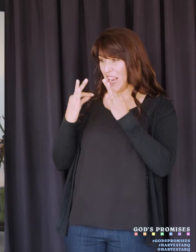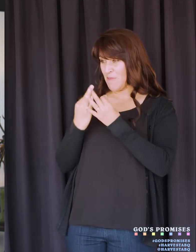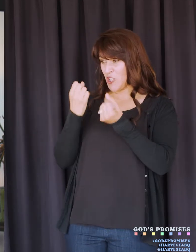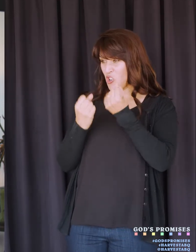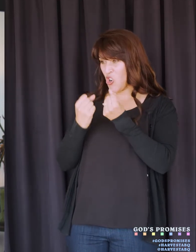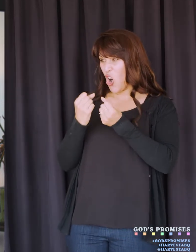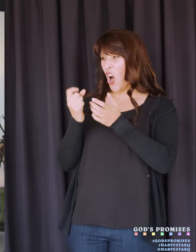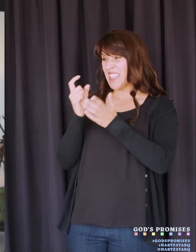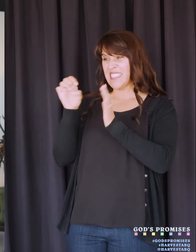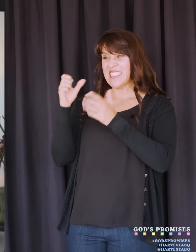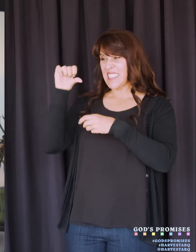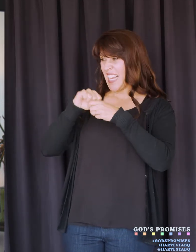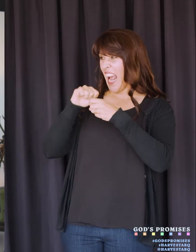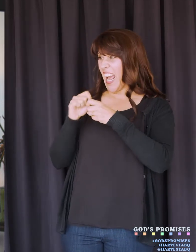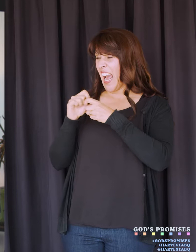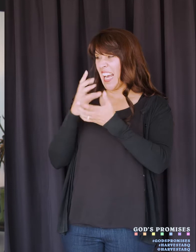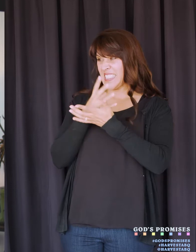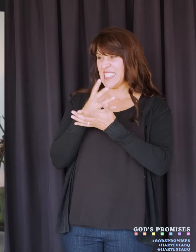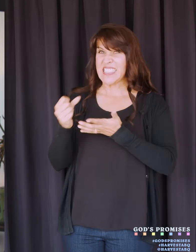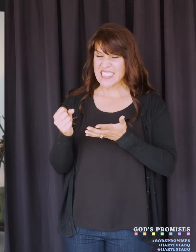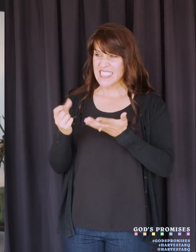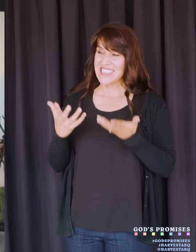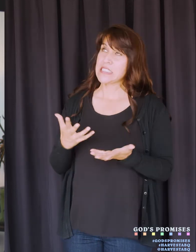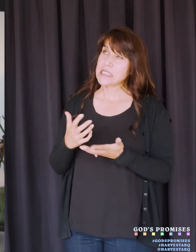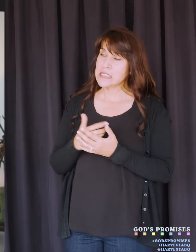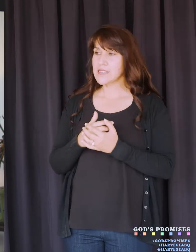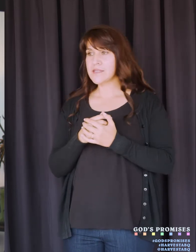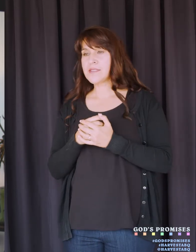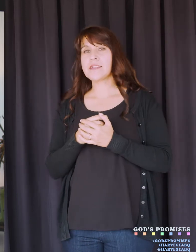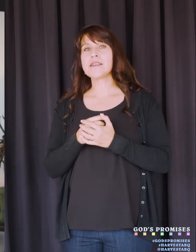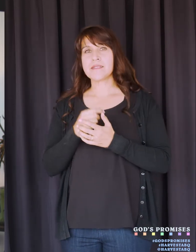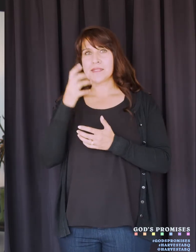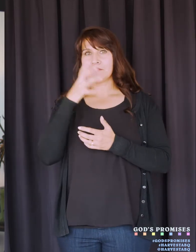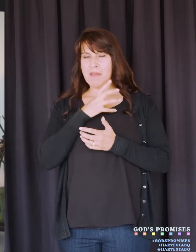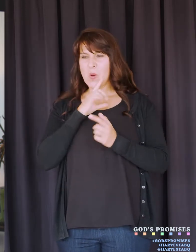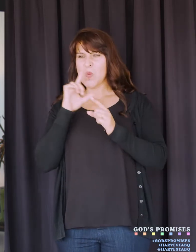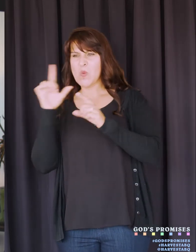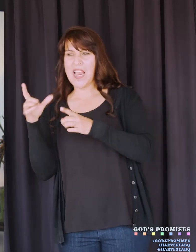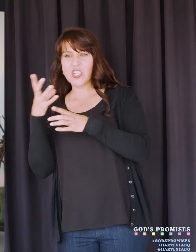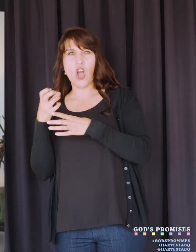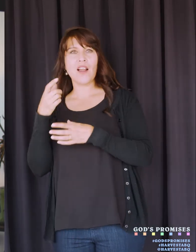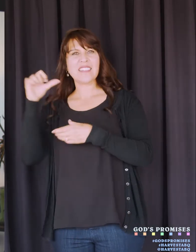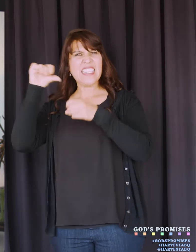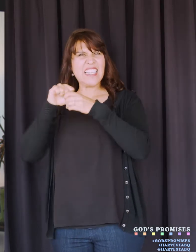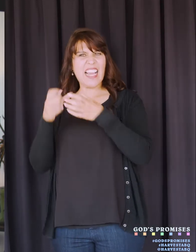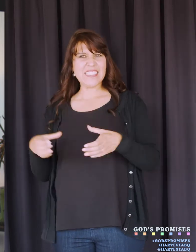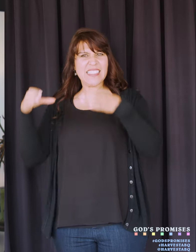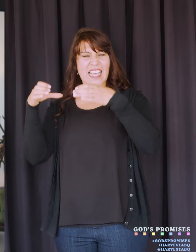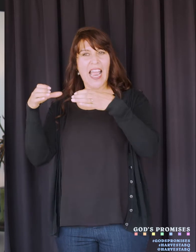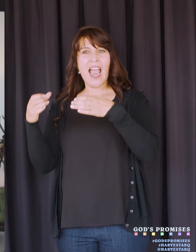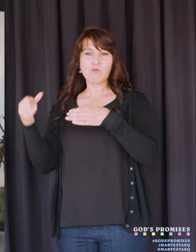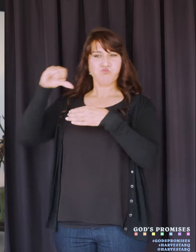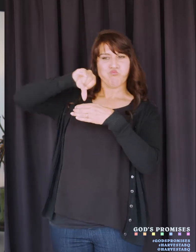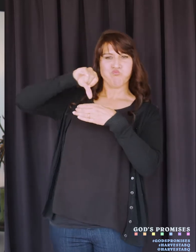we're stranded over here on the road because we've ran out of gas. He went to his barn and got a gas can and got some gas,